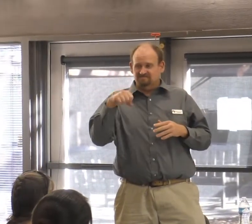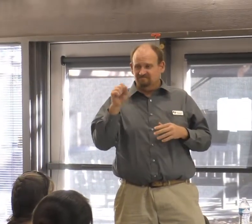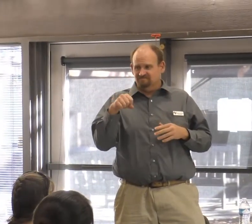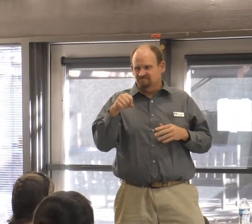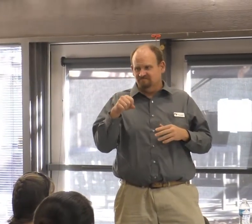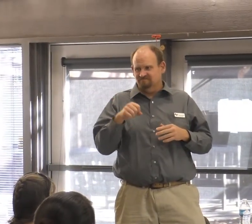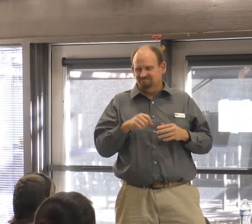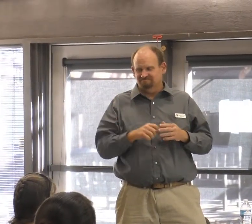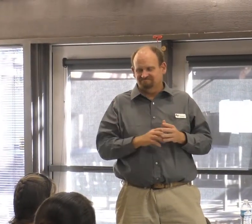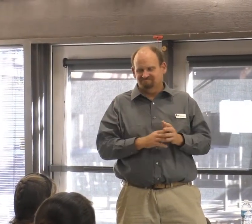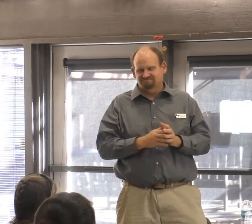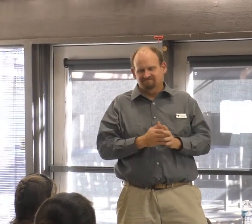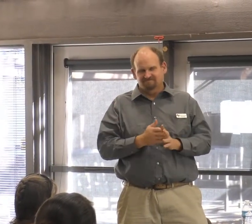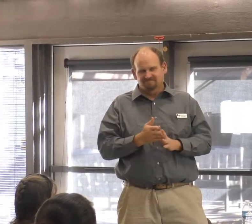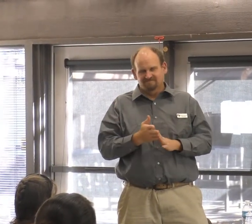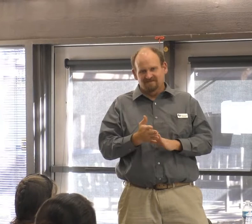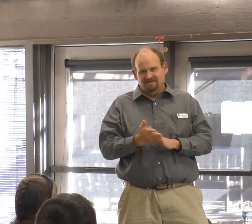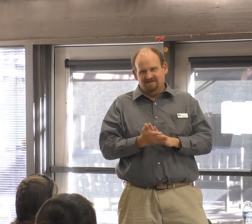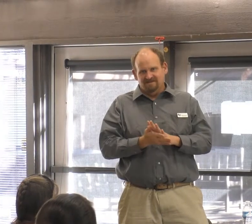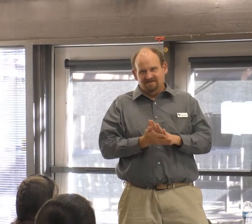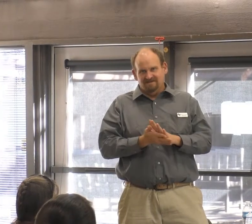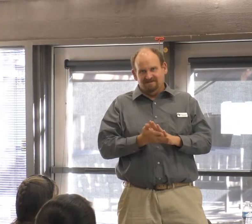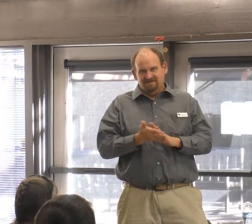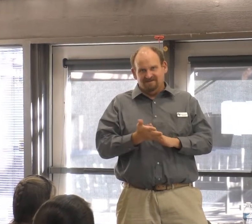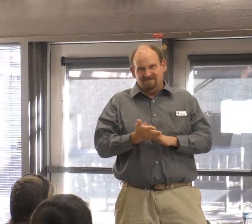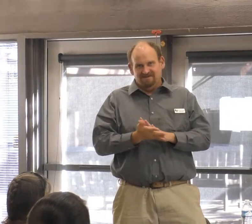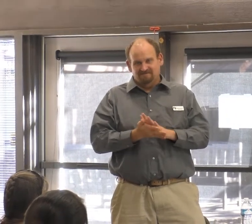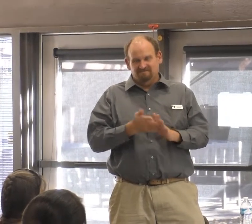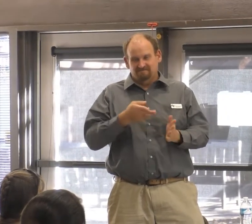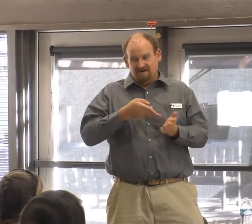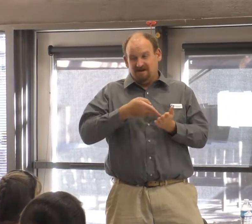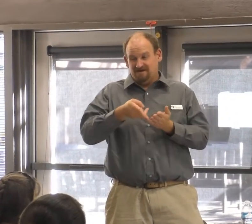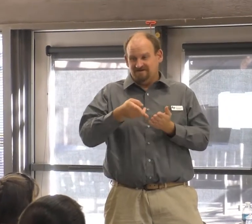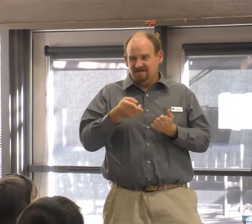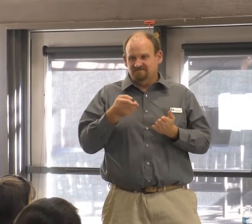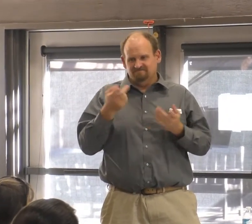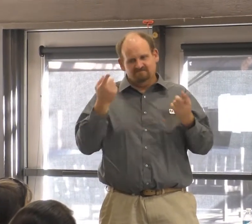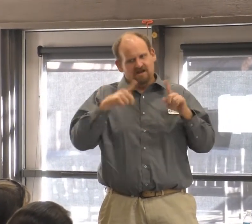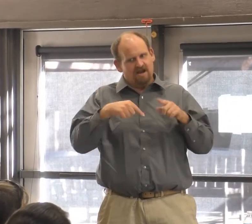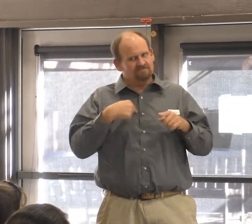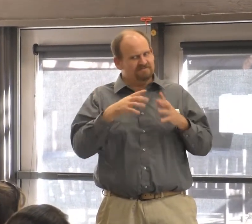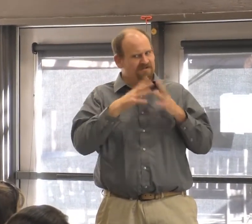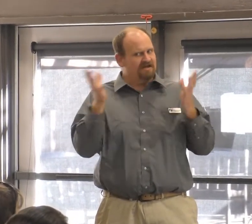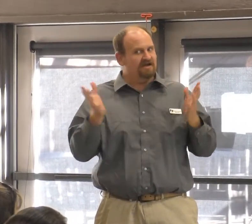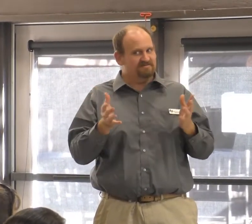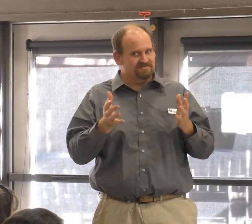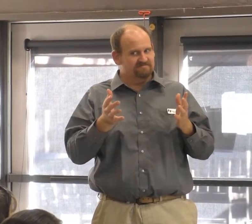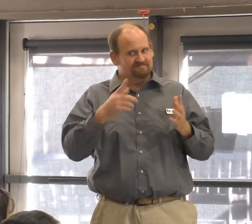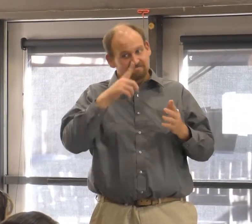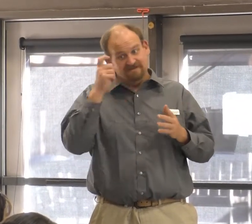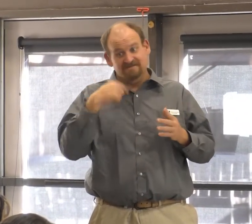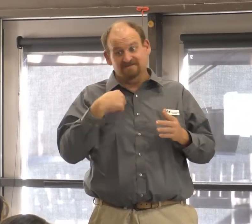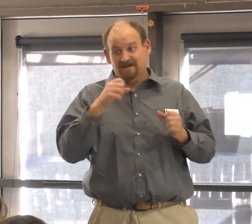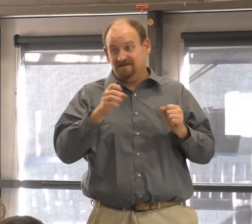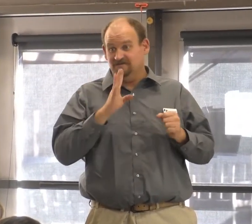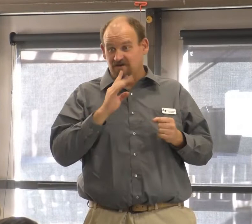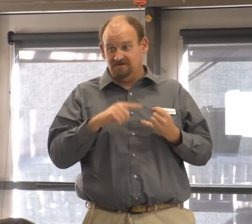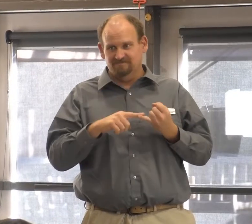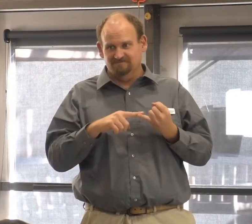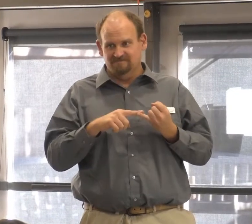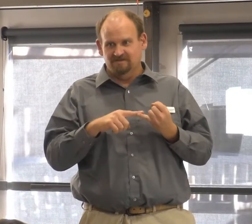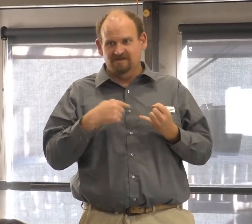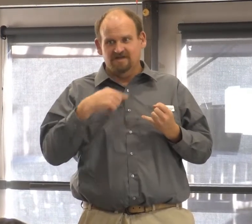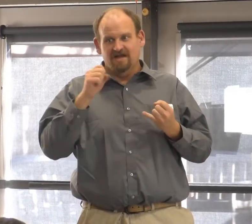In terms of that issue, I've certainly had that experience, absolutely. To be honest with you, it happens to me a